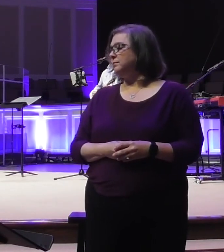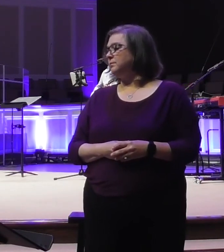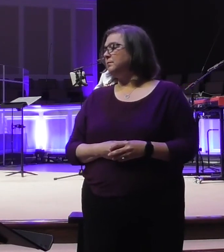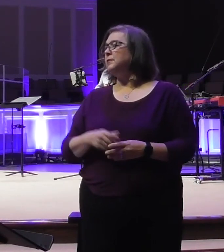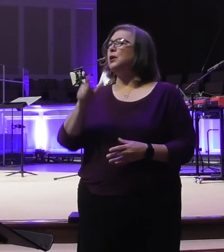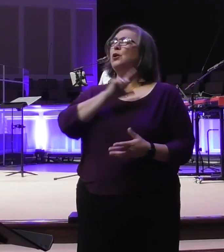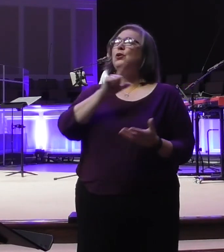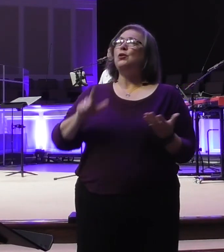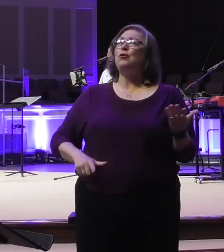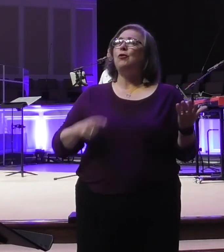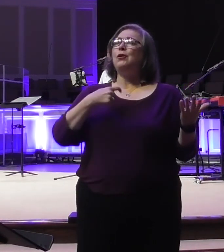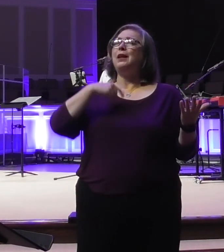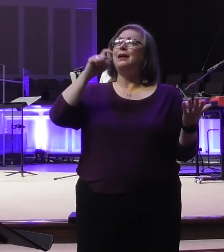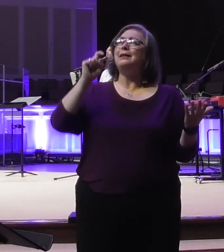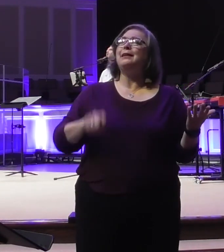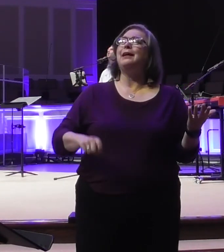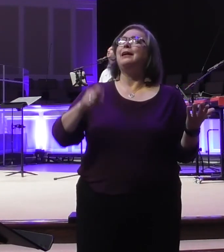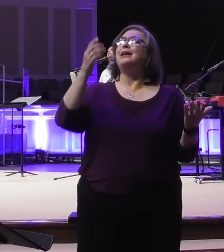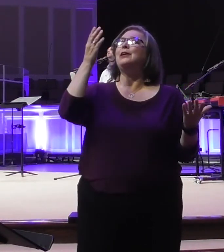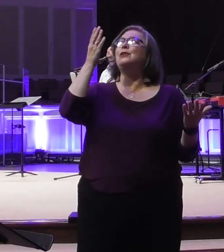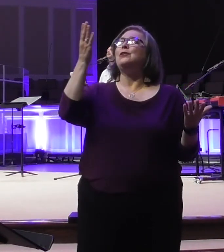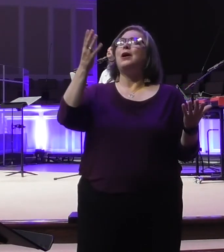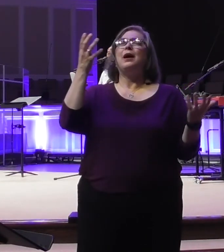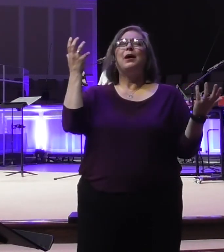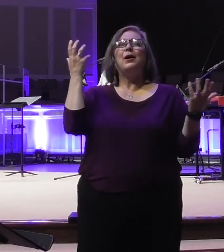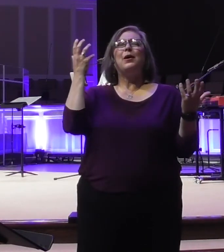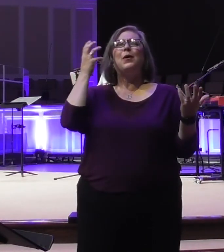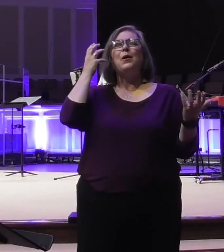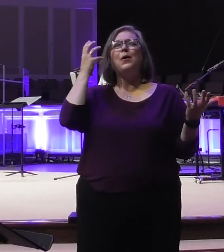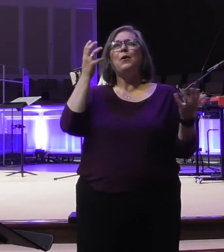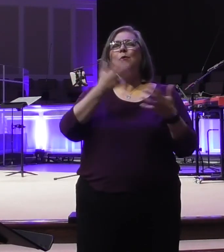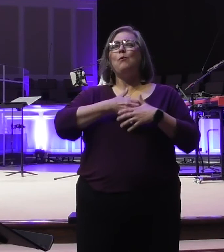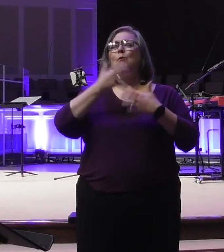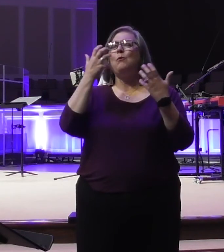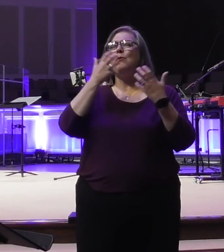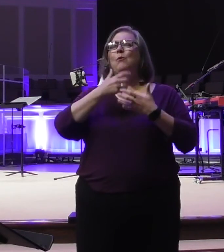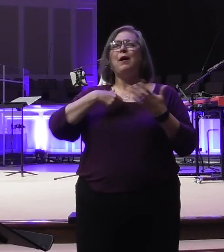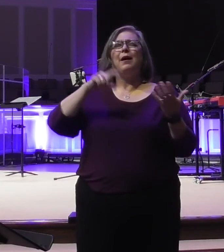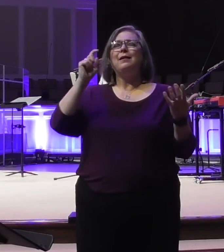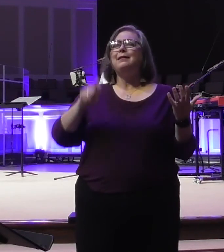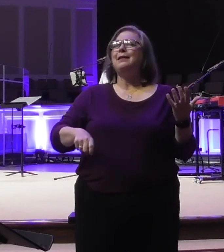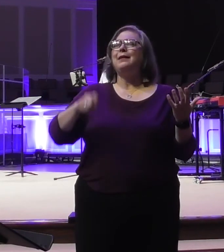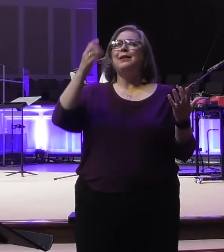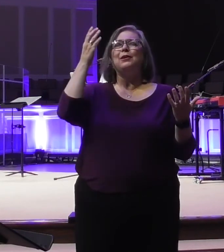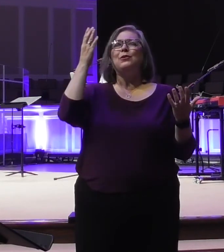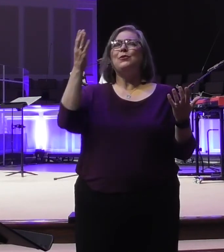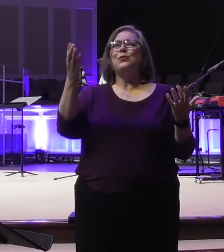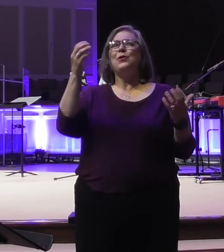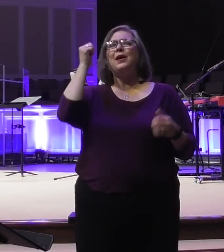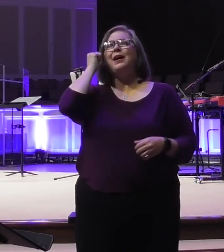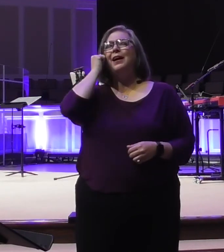Lord, I need you. All I need you.